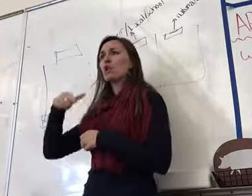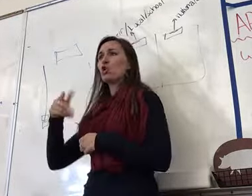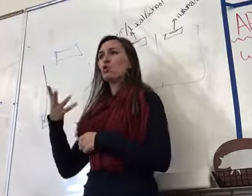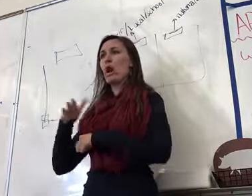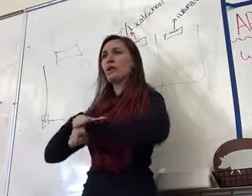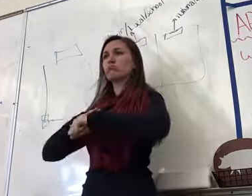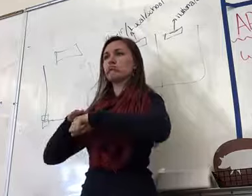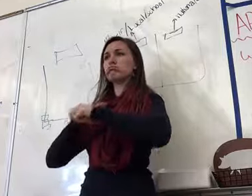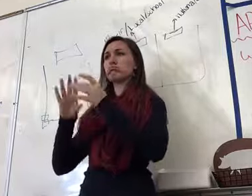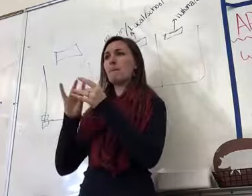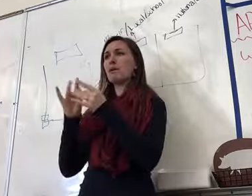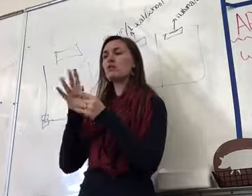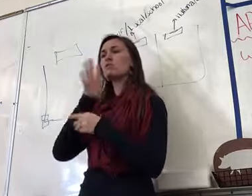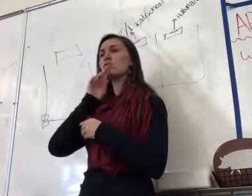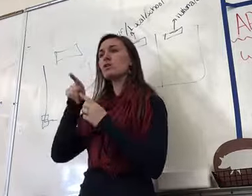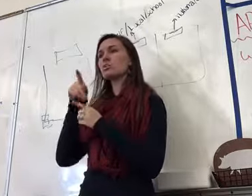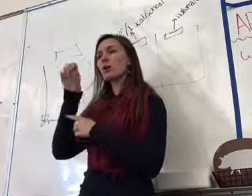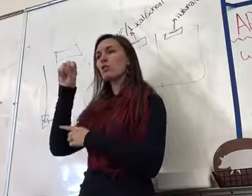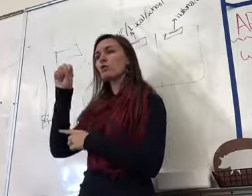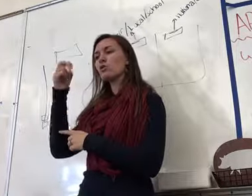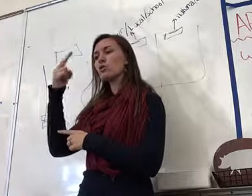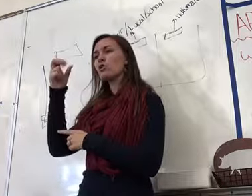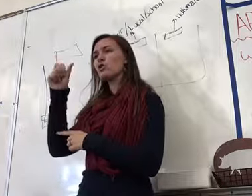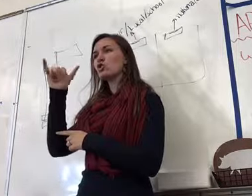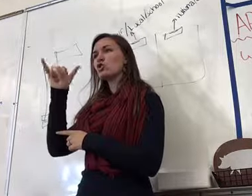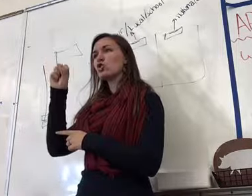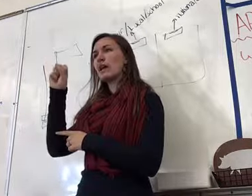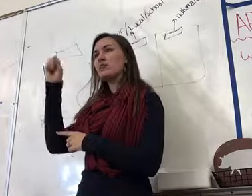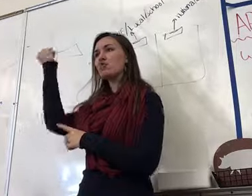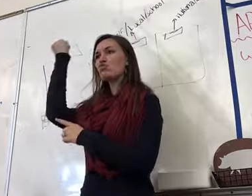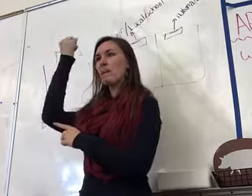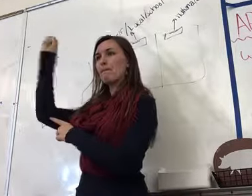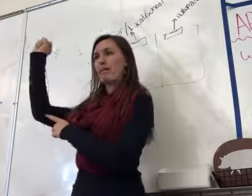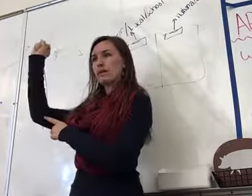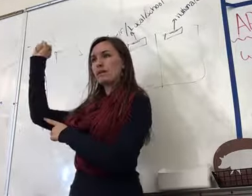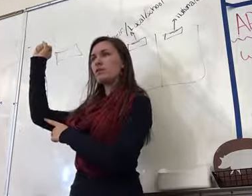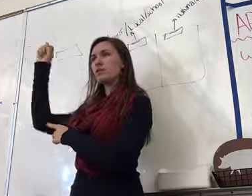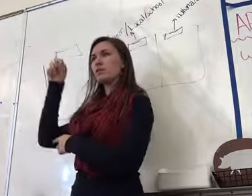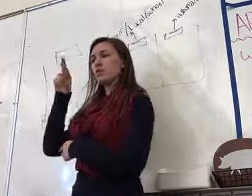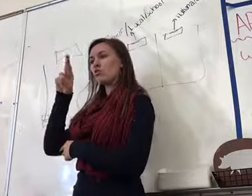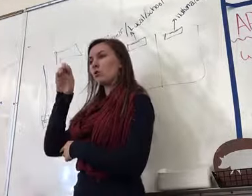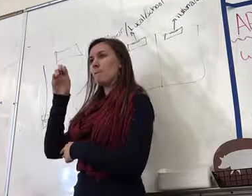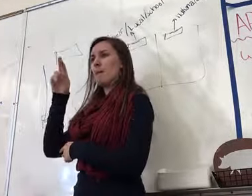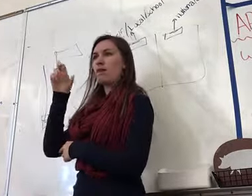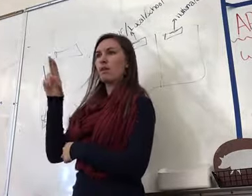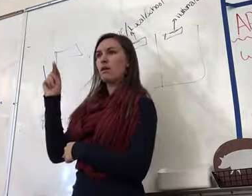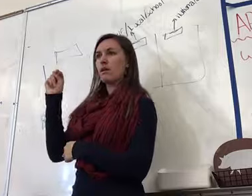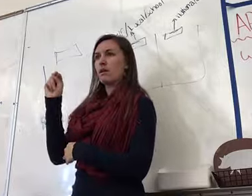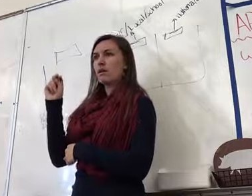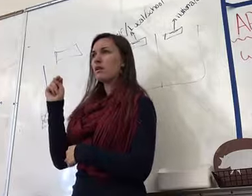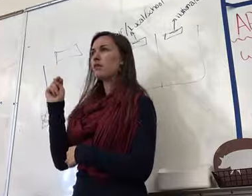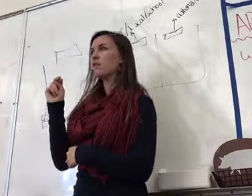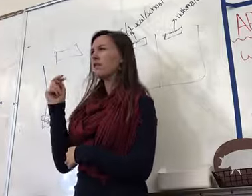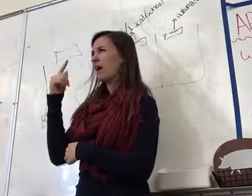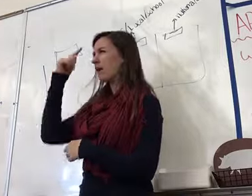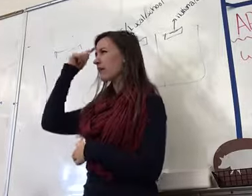talked about Shays Rebellion, which I also now found out is also being taught in AP Gov right now. So now you can all relate it. But with